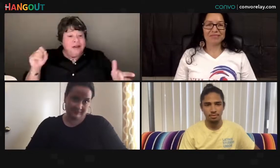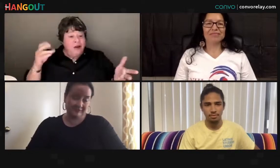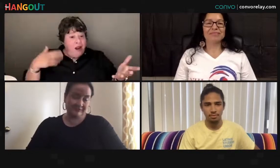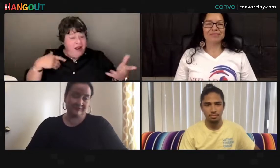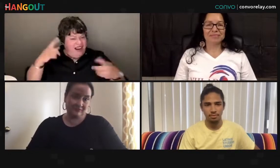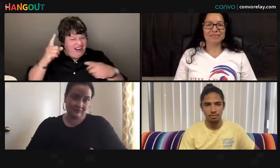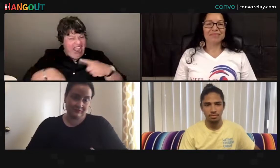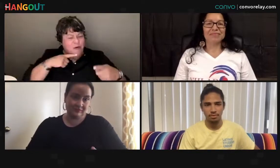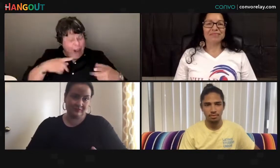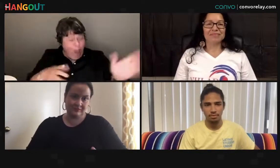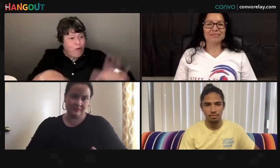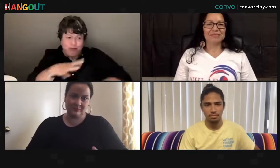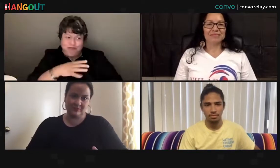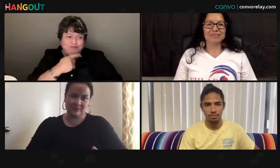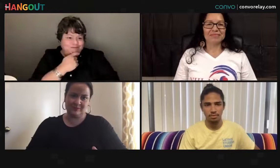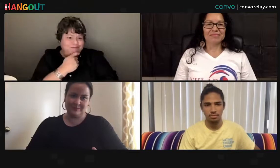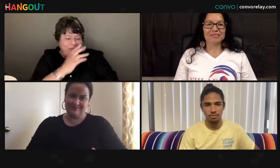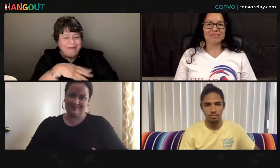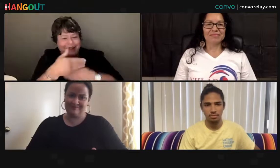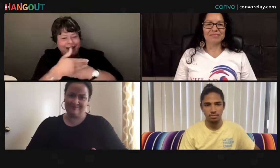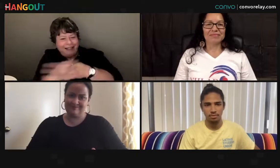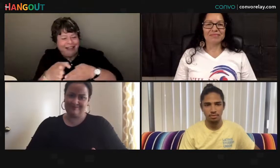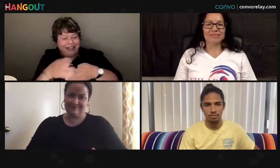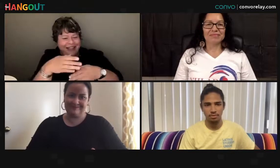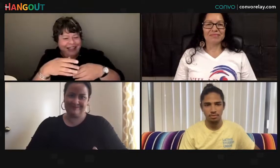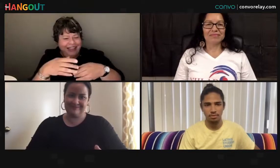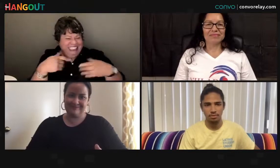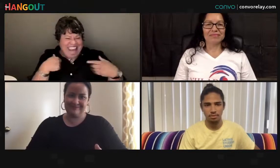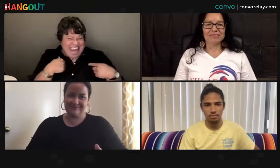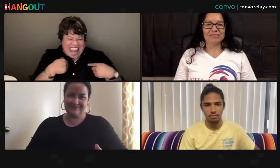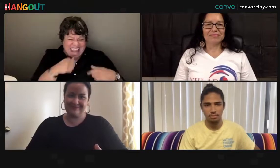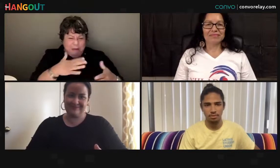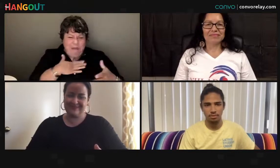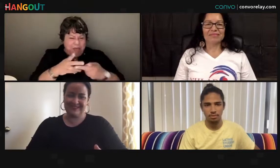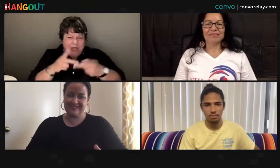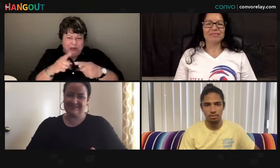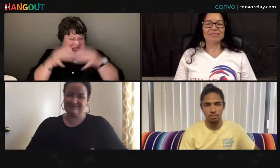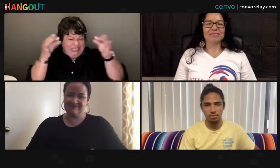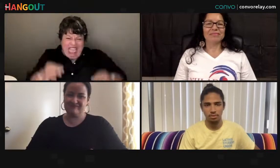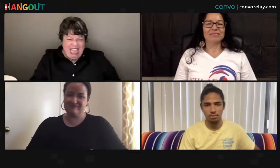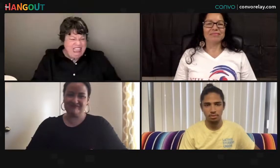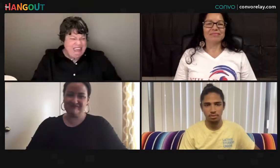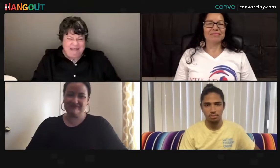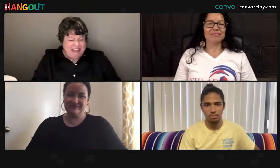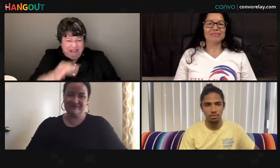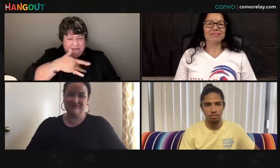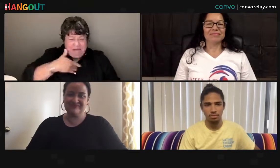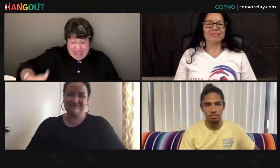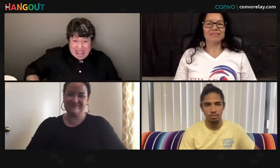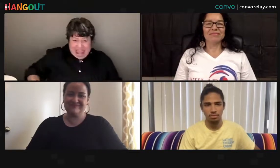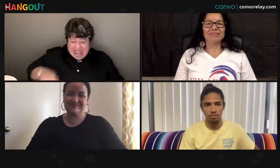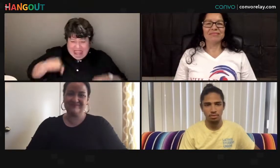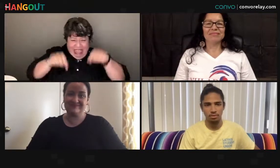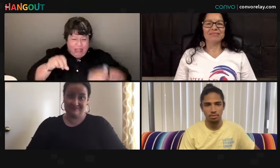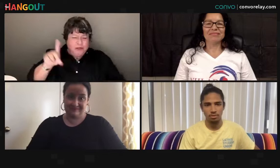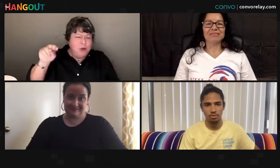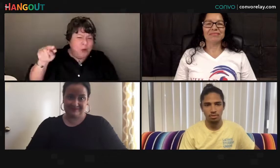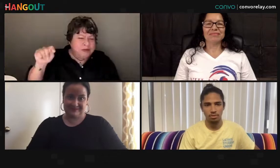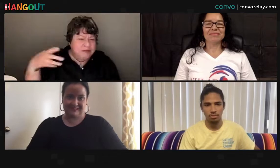it's not something that you just touch without any respect. So I no, it's no, my intuition is